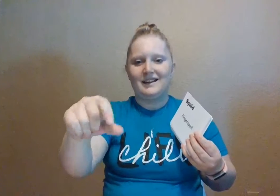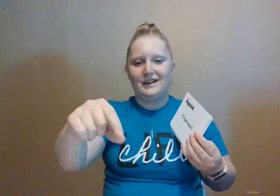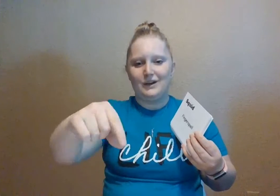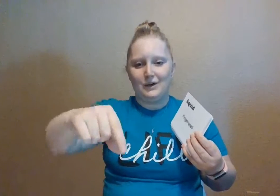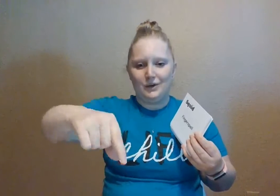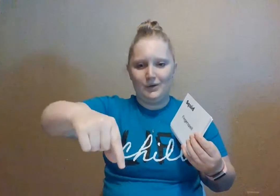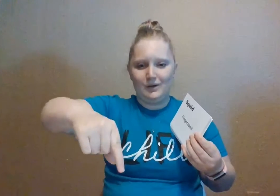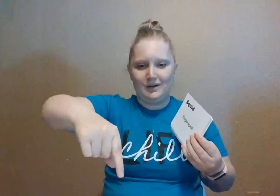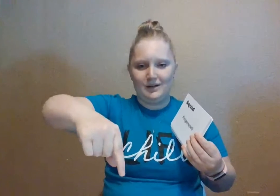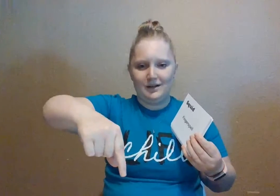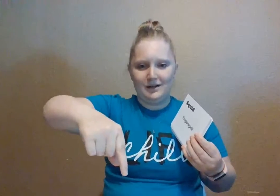Q,